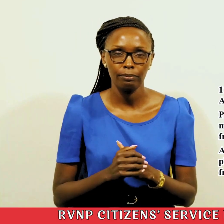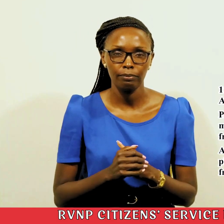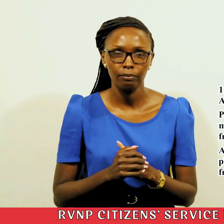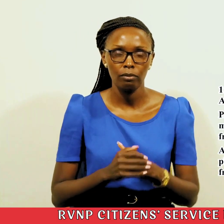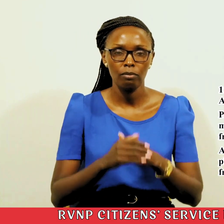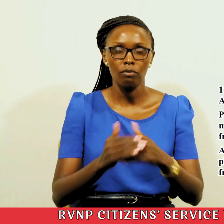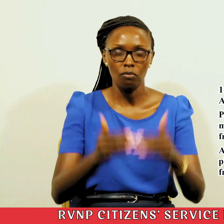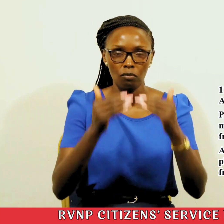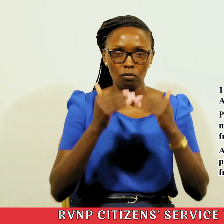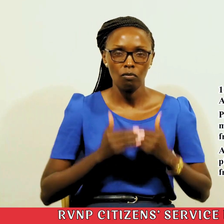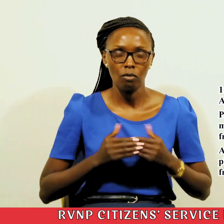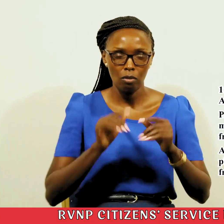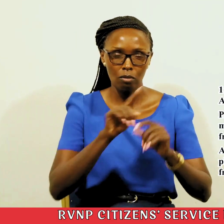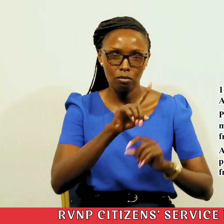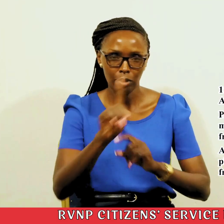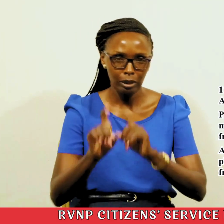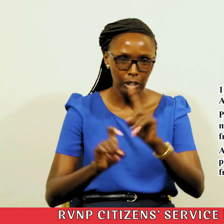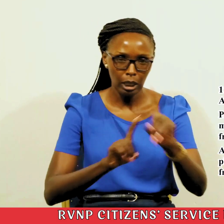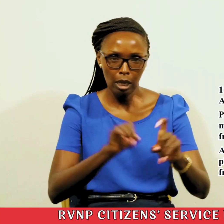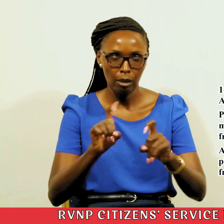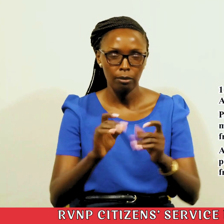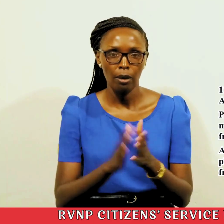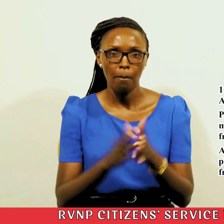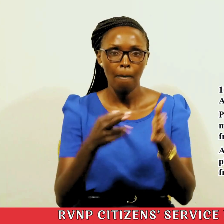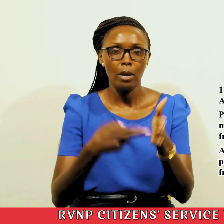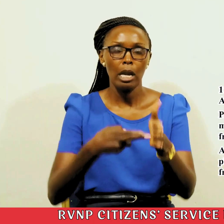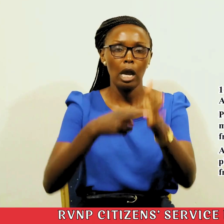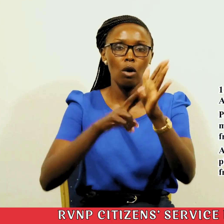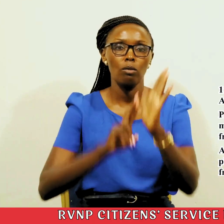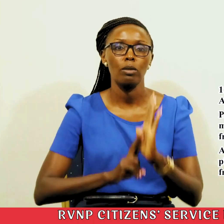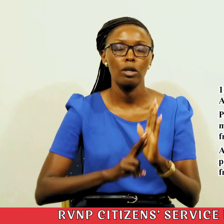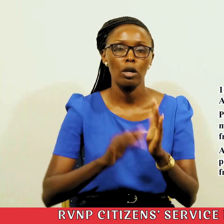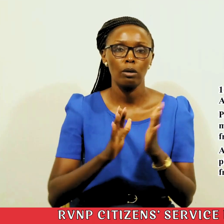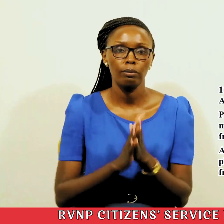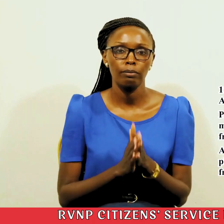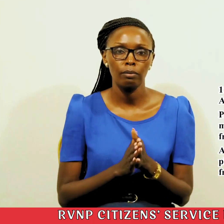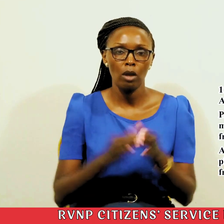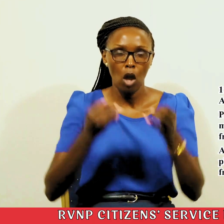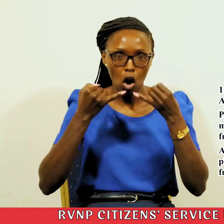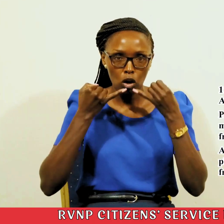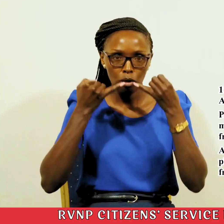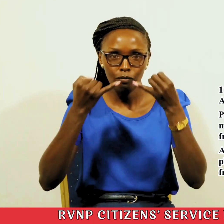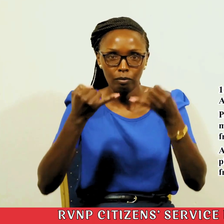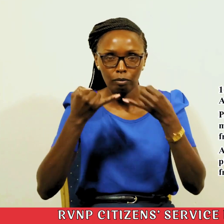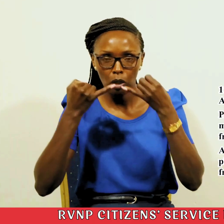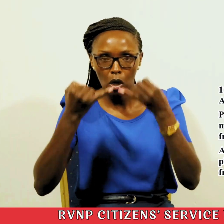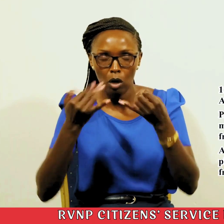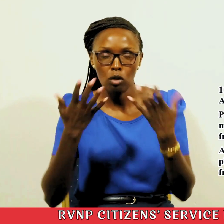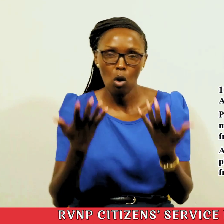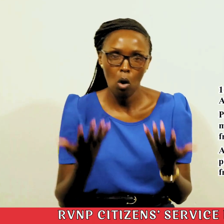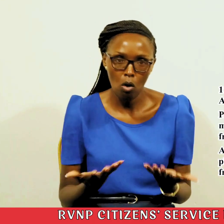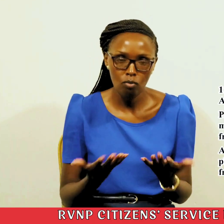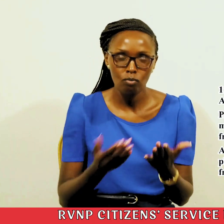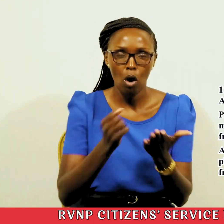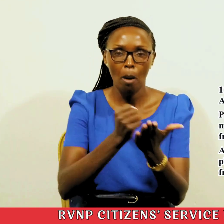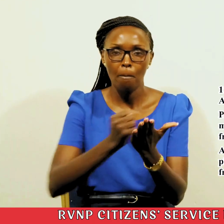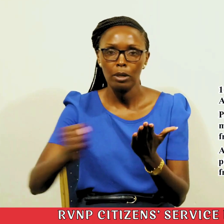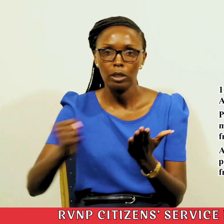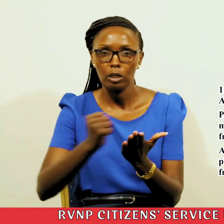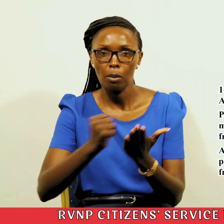Assessment. The requirement is notification of placement and reporting to industry.